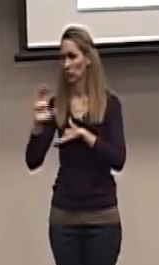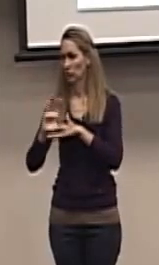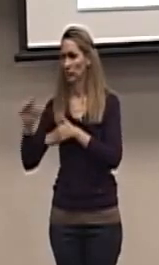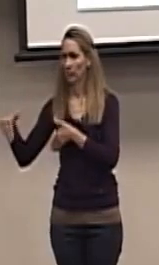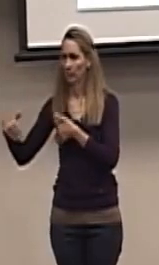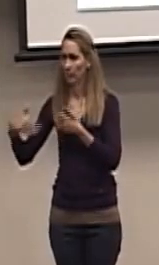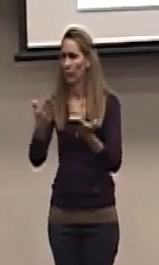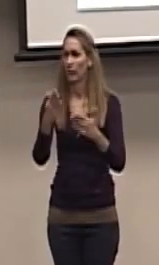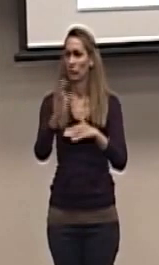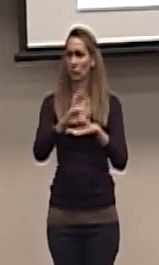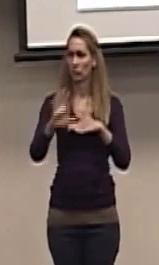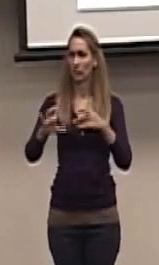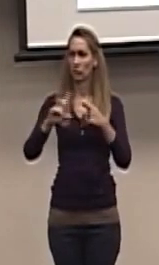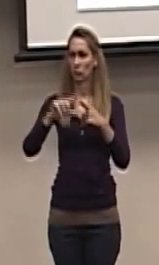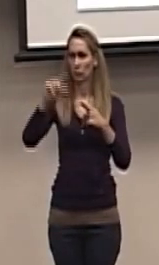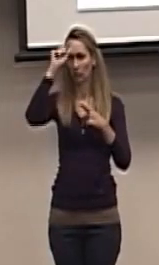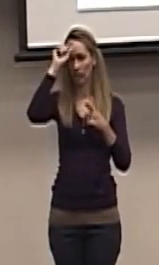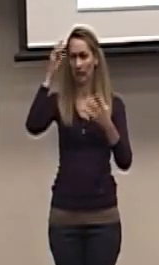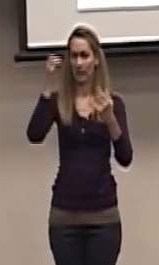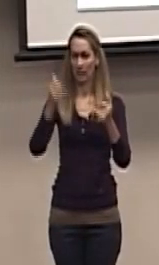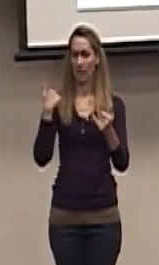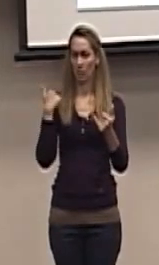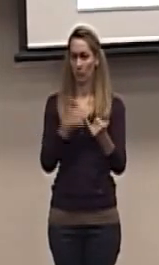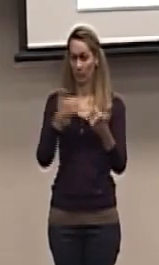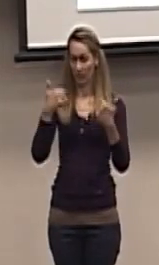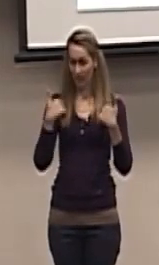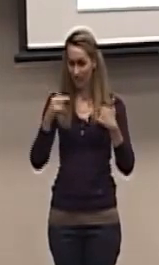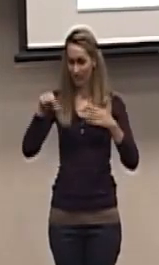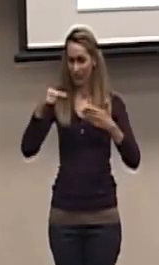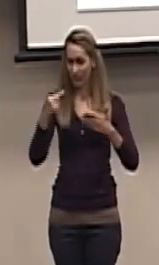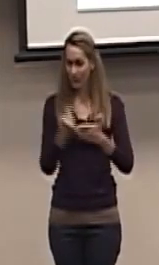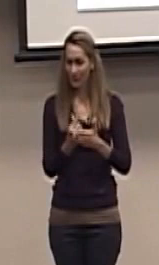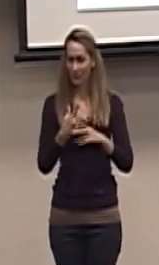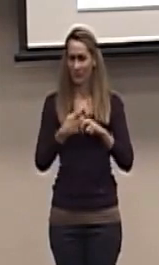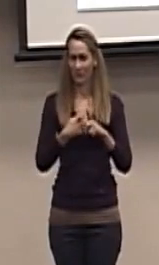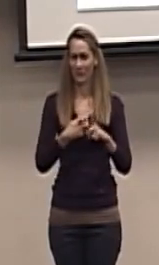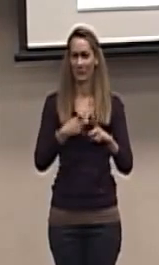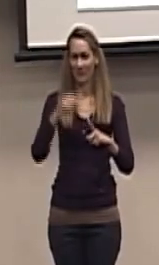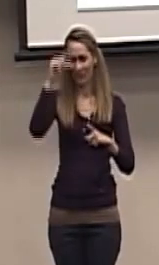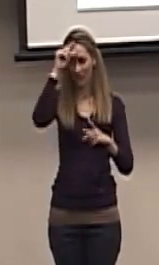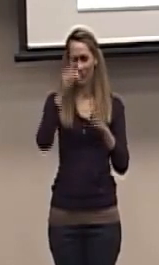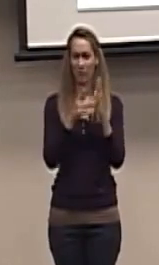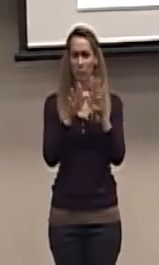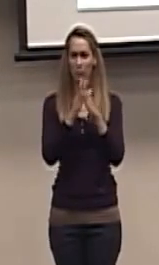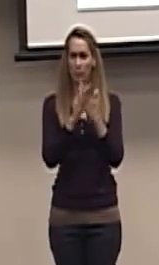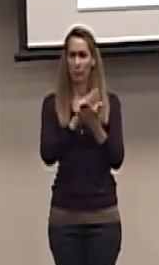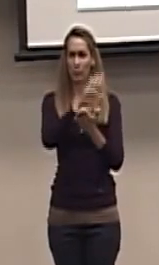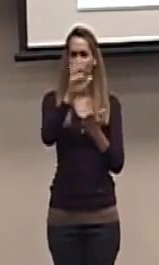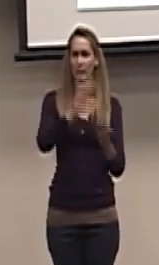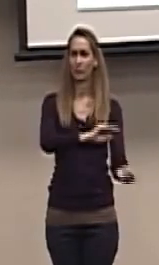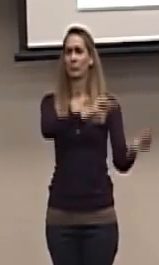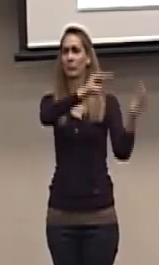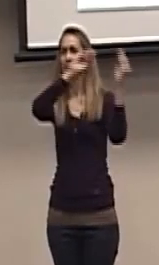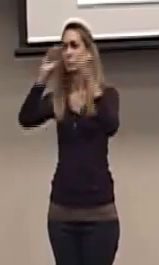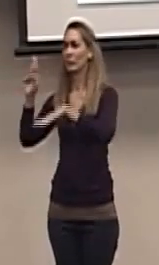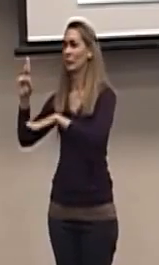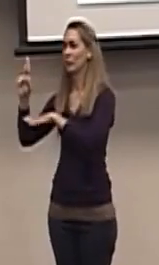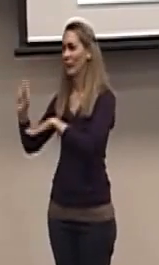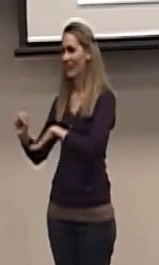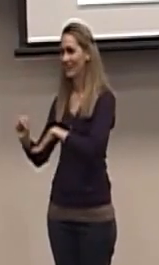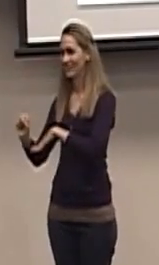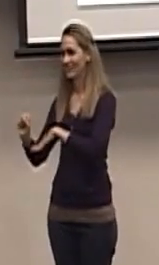Ghana. And now we have graduates of Ghana Bible College coming back to the U.S. to establish congregations